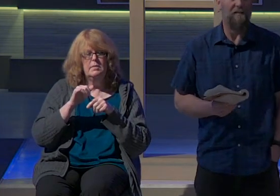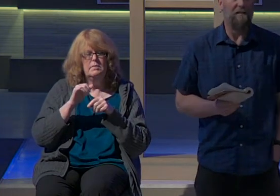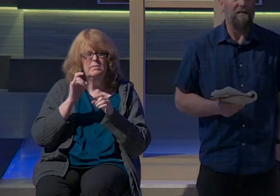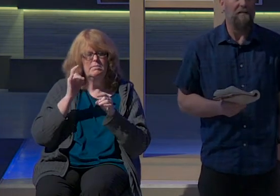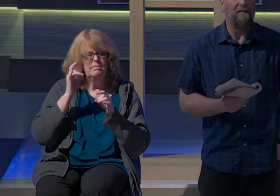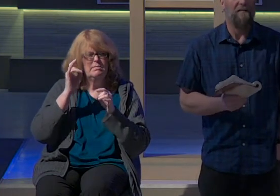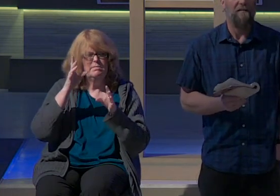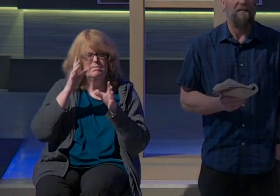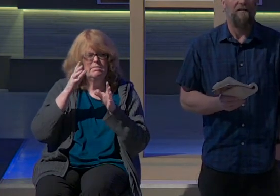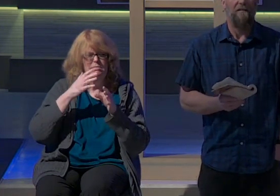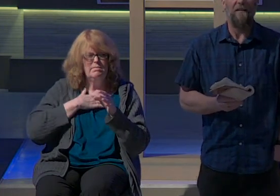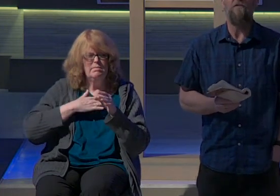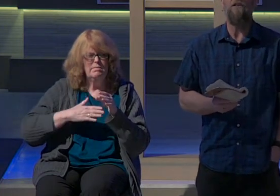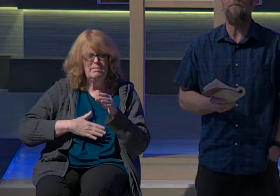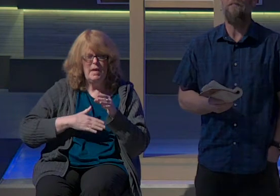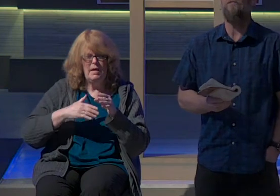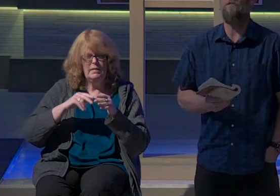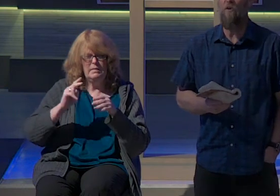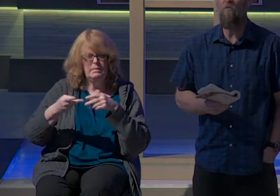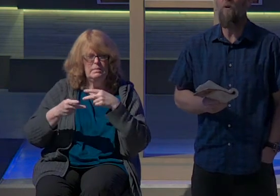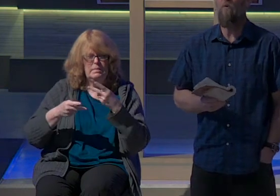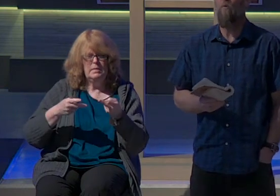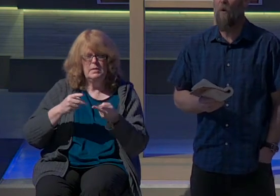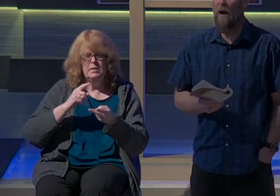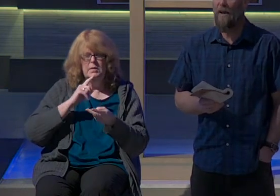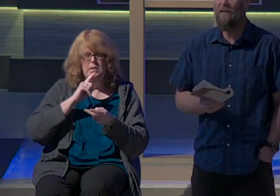carnage, is going to be so